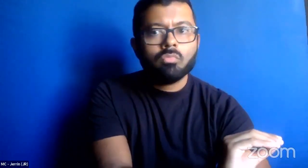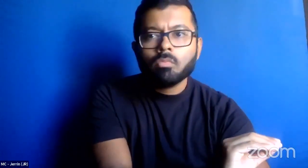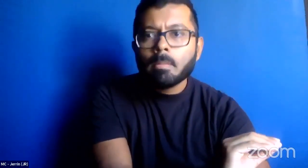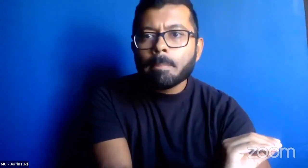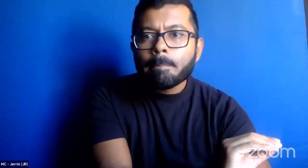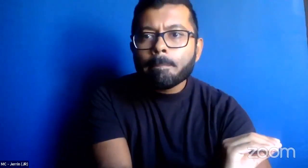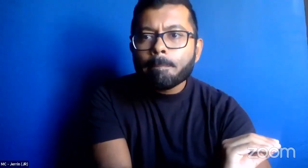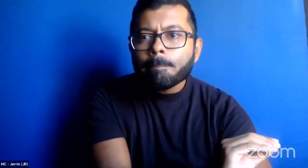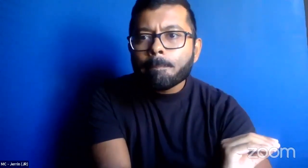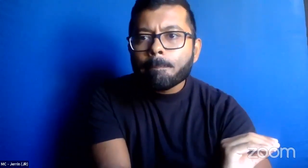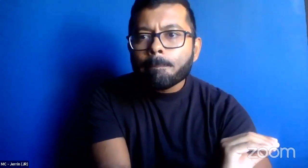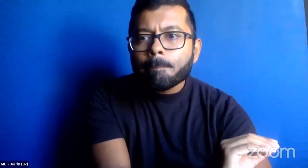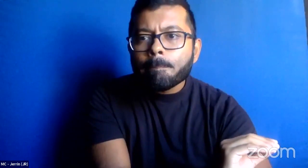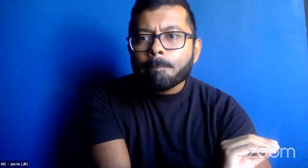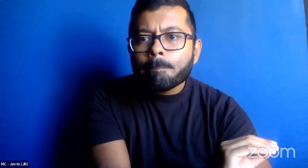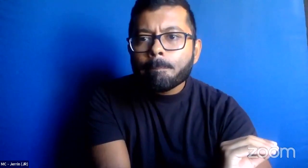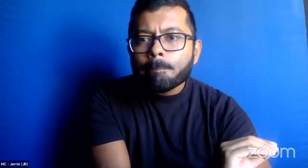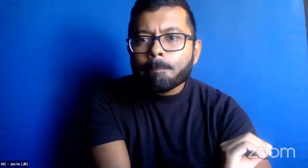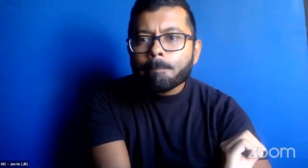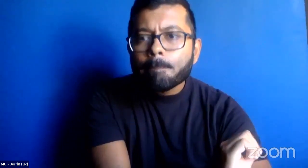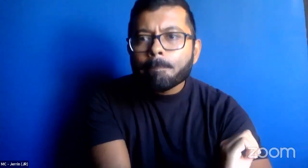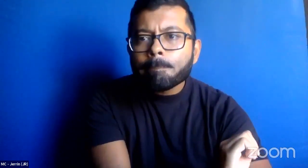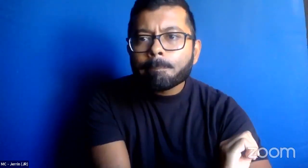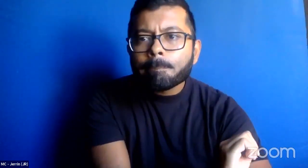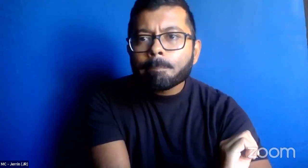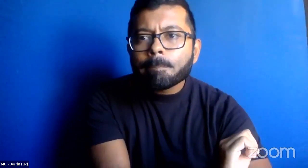but they are here to listen to what you have to share today.